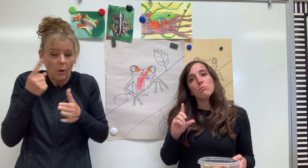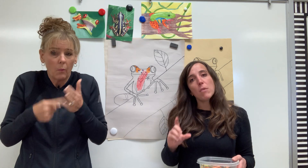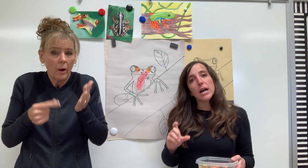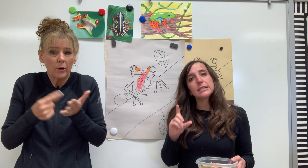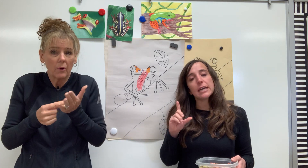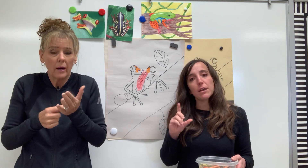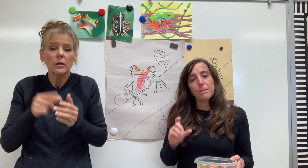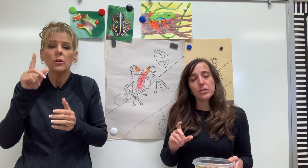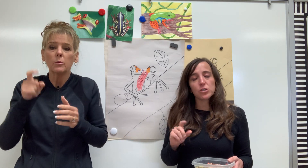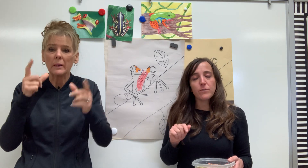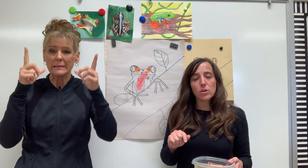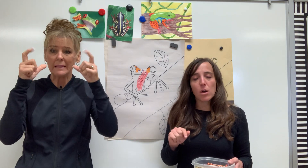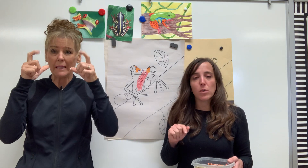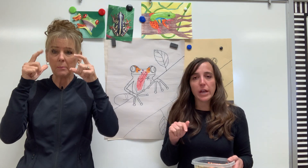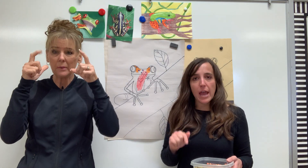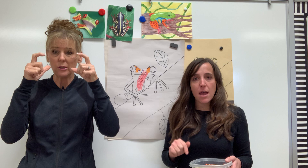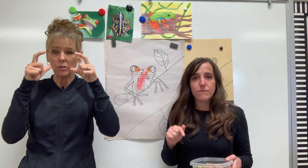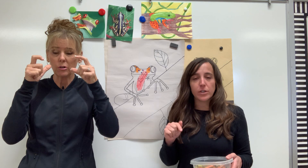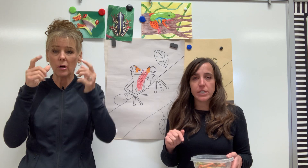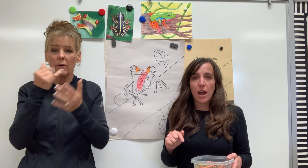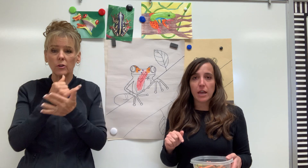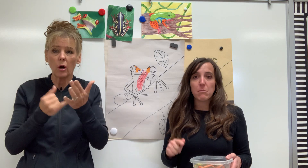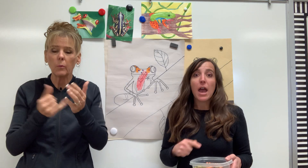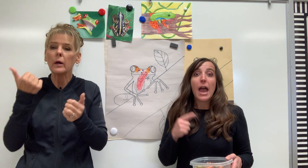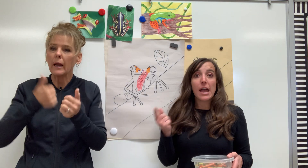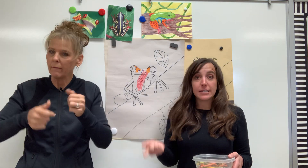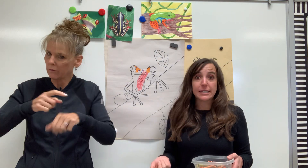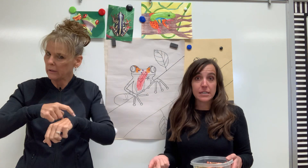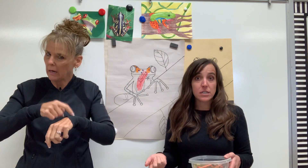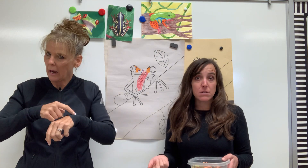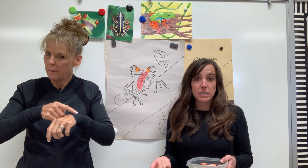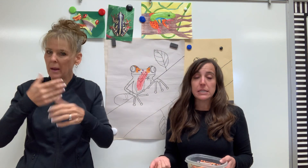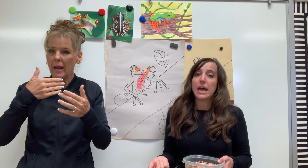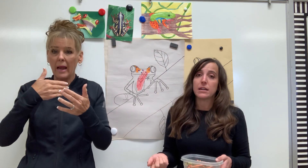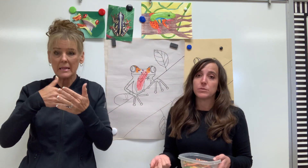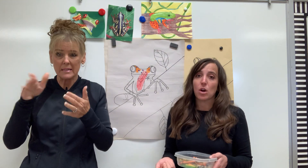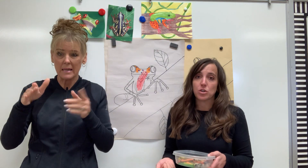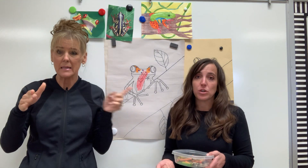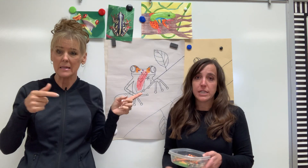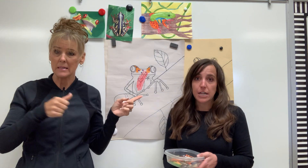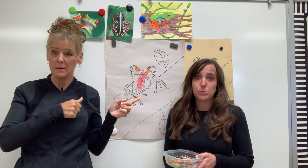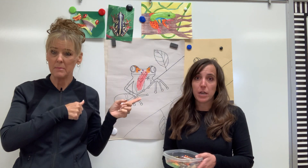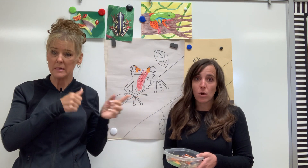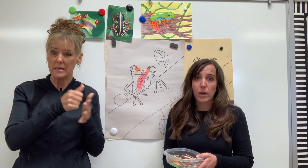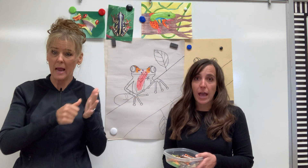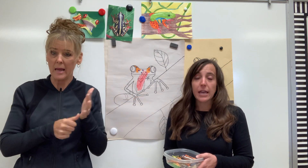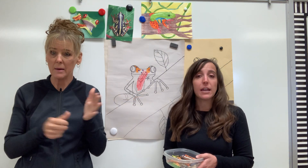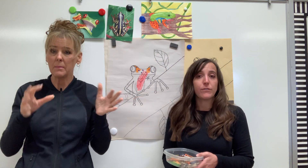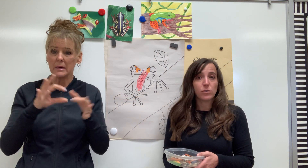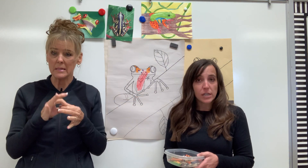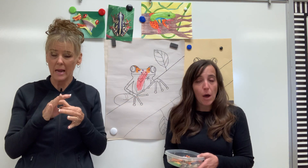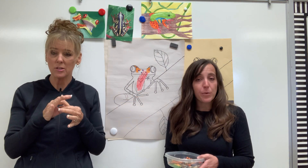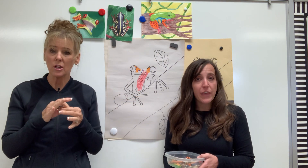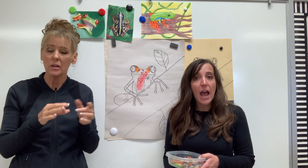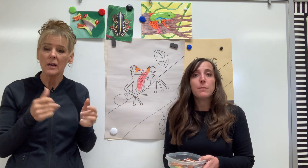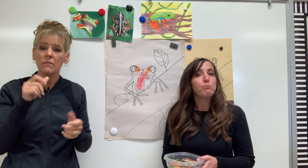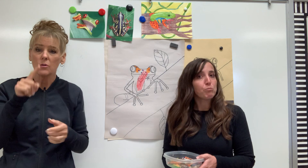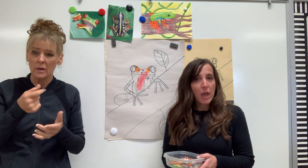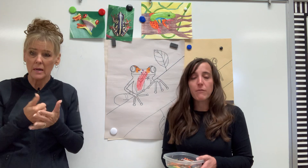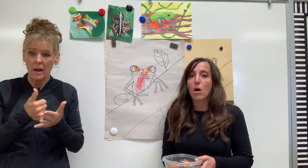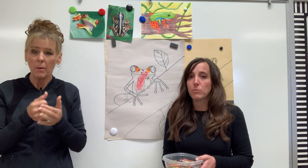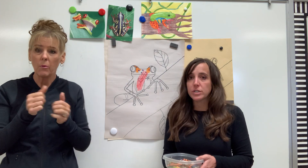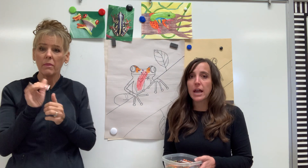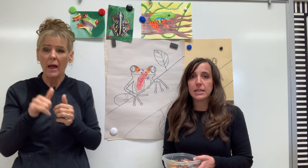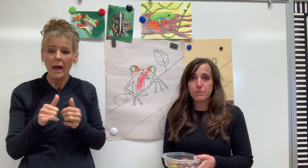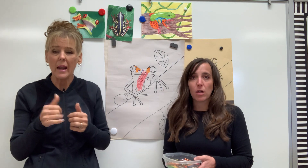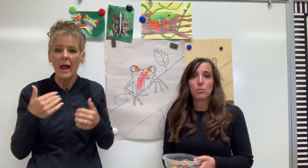you must take a picture of your artwork every time and send it to Mrs. Adams on your attachment, okay? And if you need help with that,